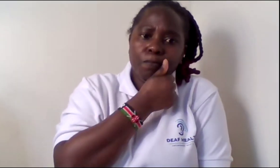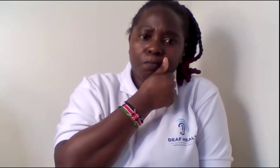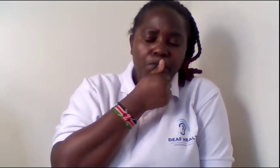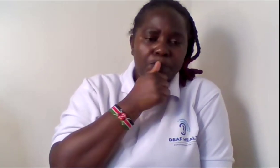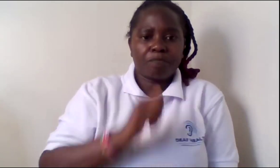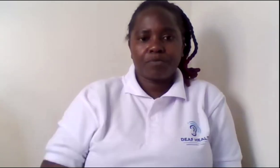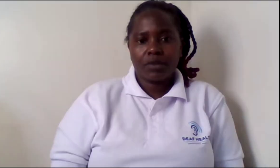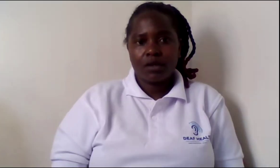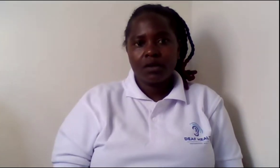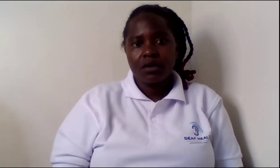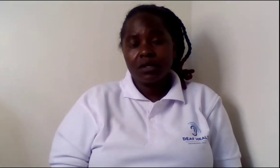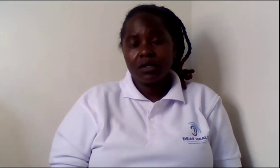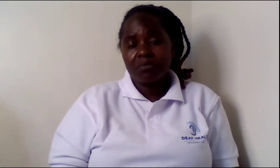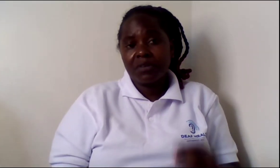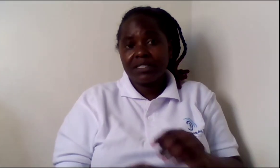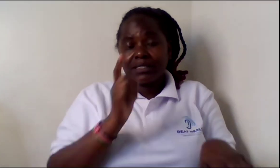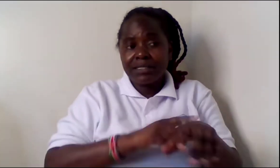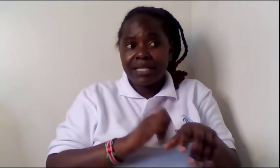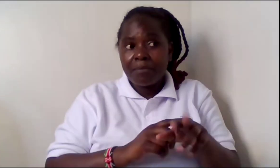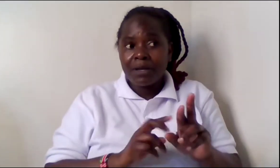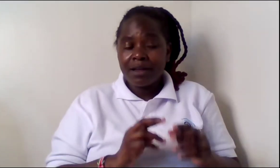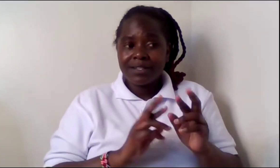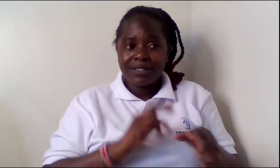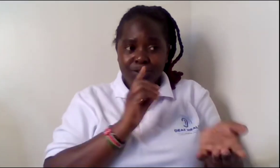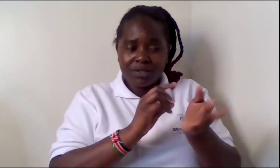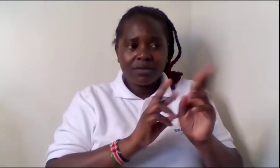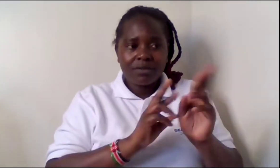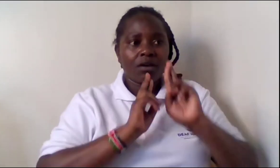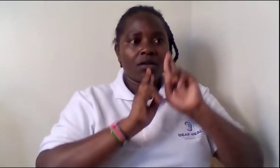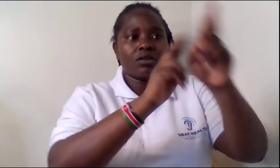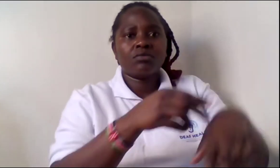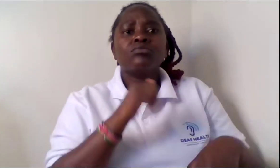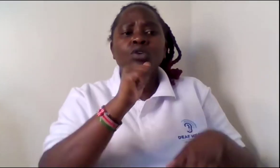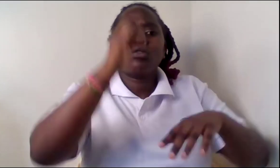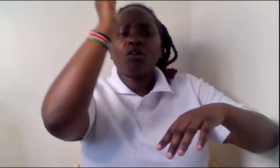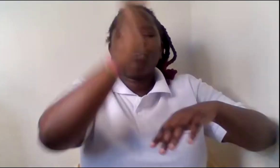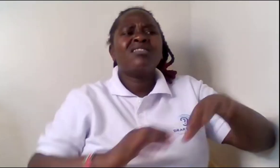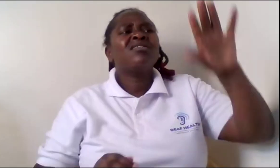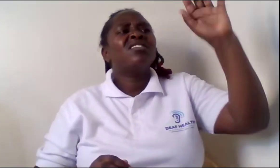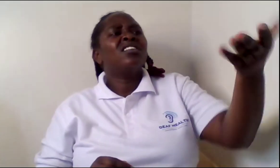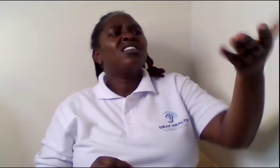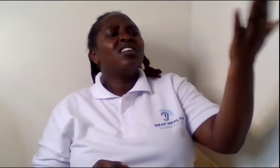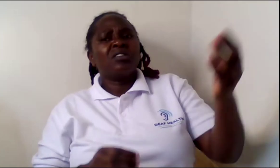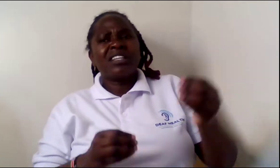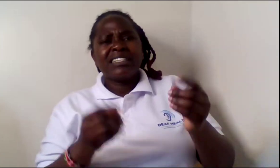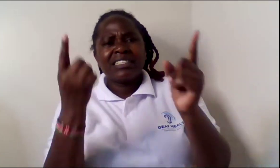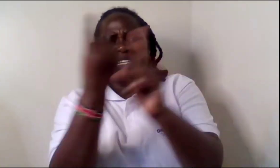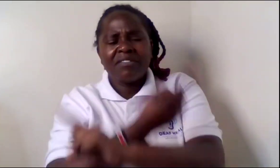Even when giving results of a patient, you cannot give a patient the results of another person. We sometimes have that challenge